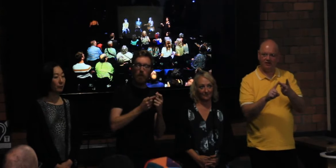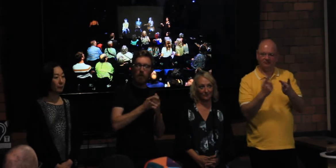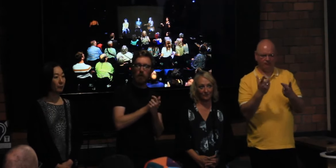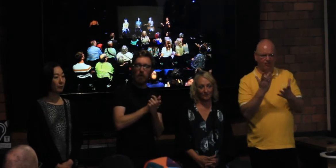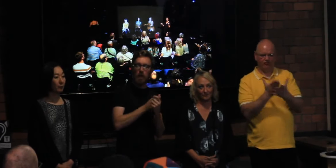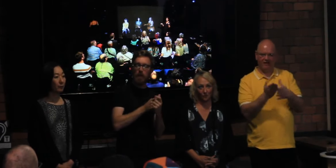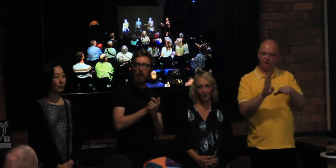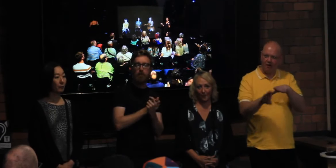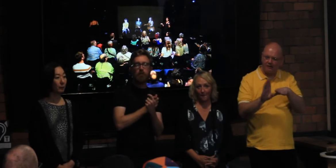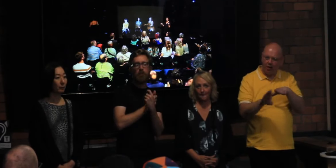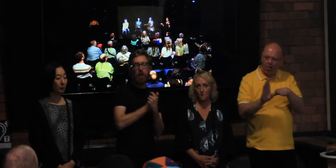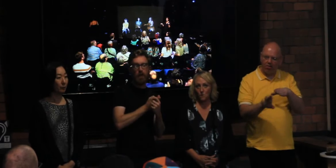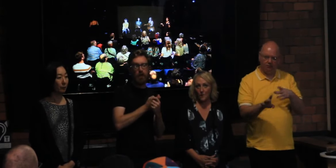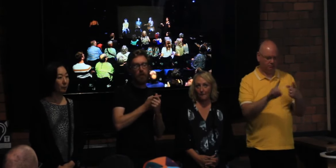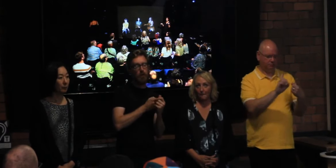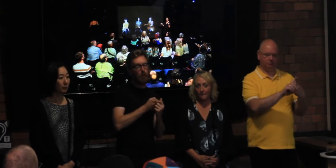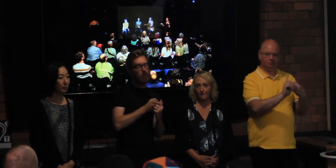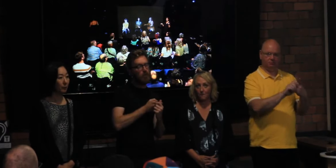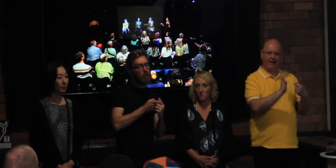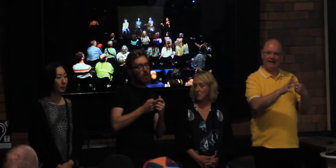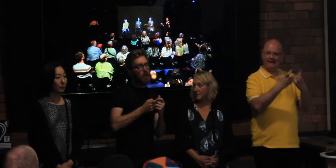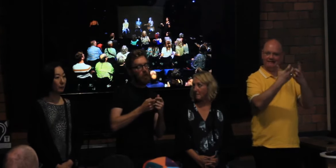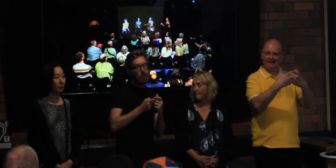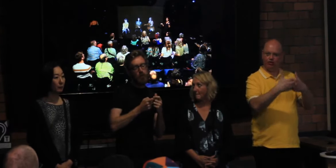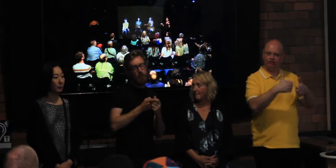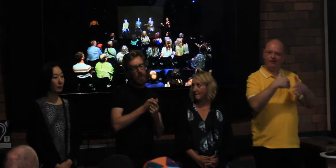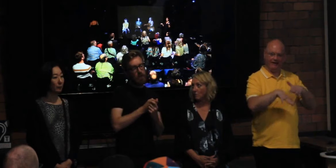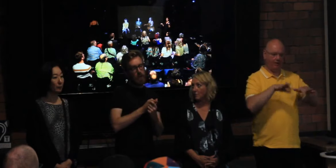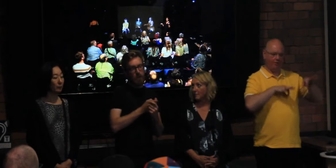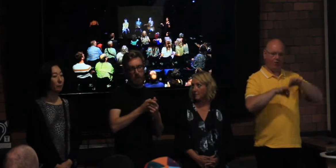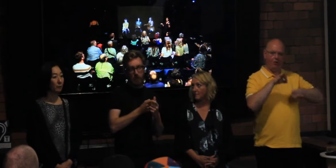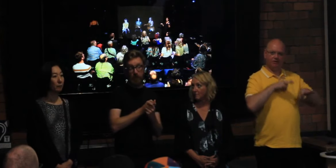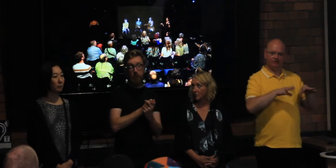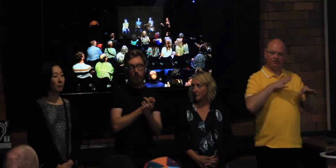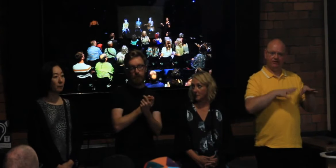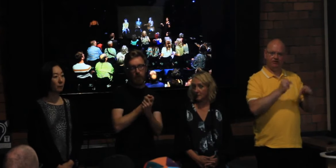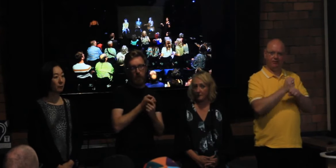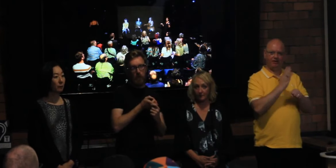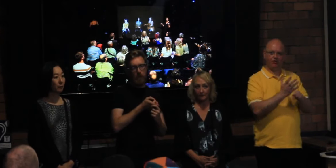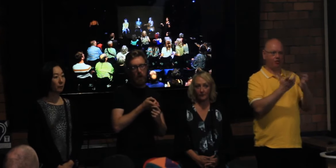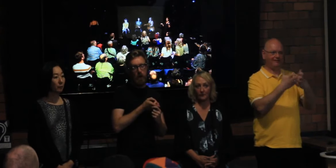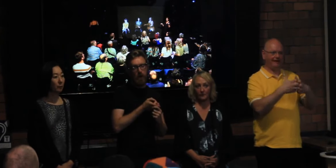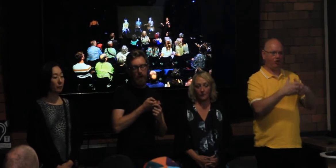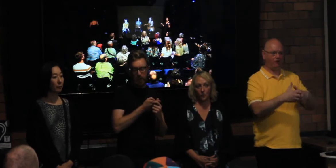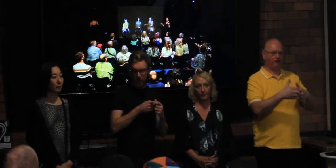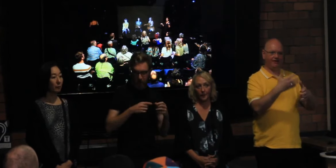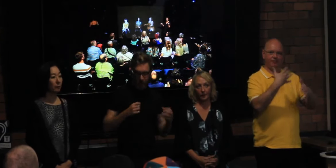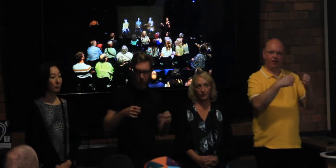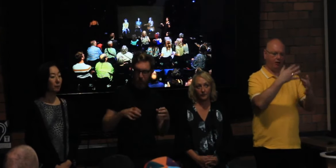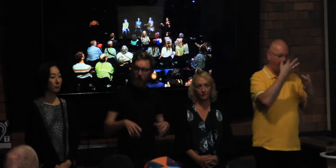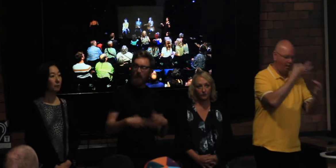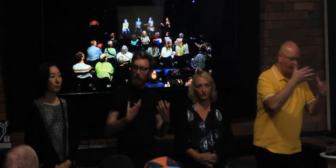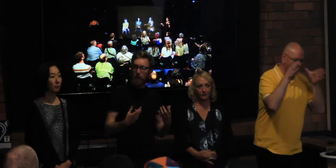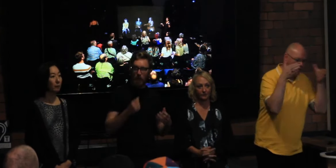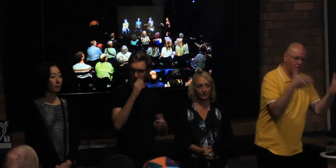I think, whenever you're using any kind of tech in performance, is to avoid it becoming spectacle. It has to kind of